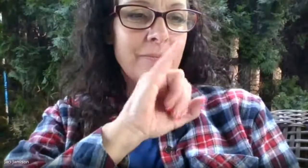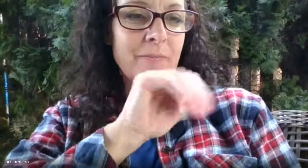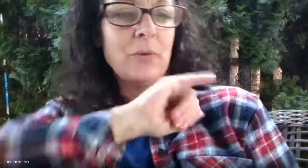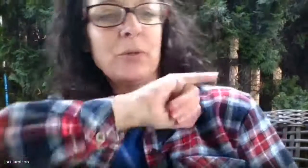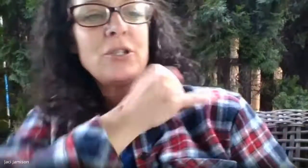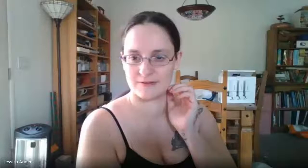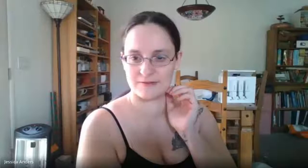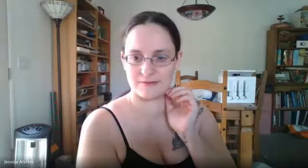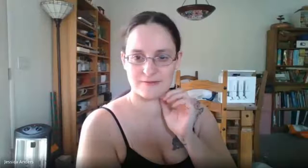Jackie.